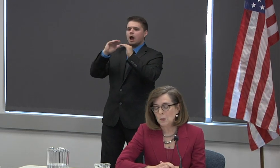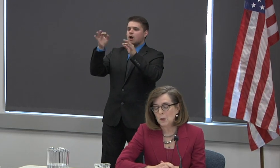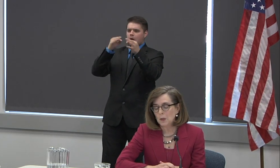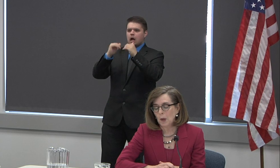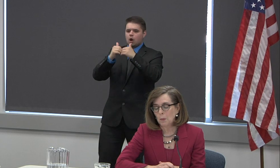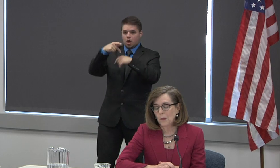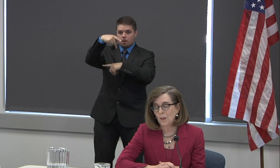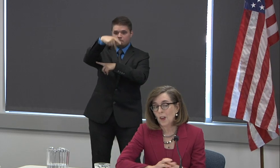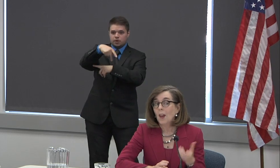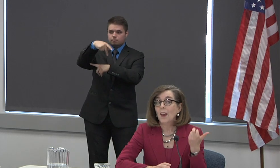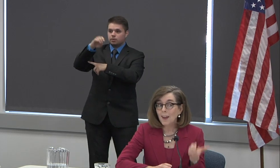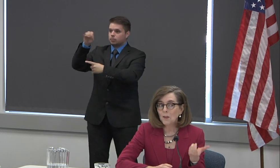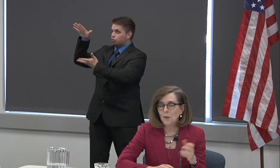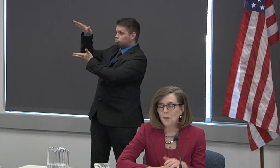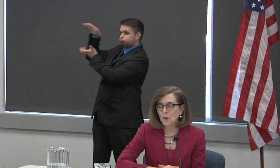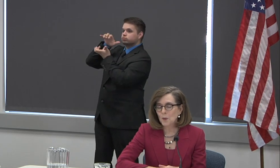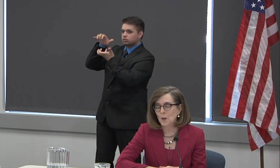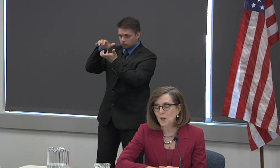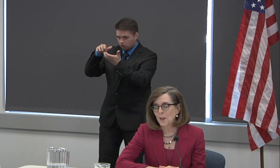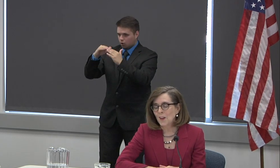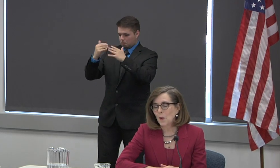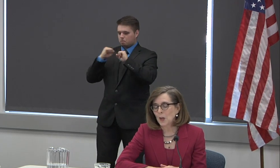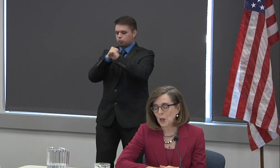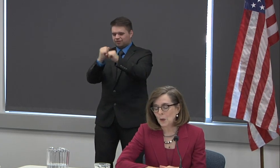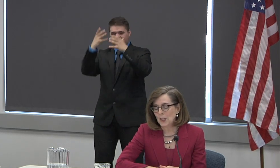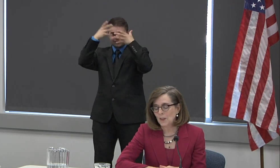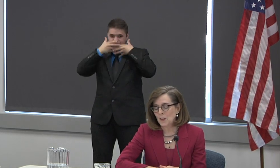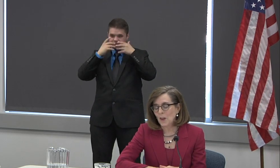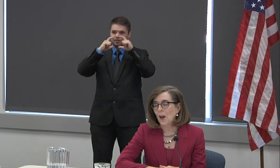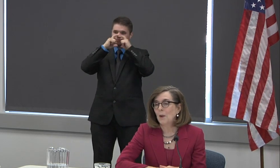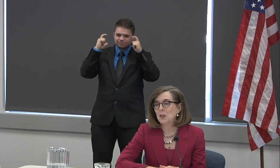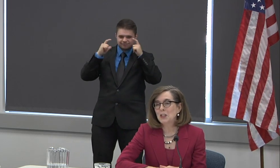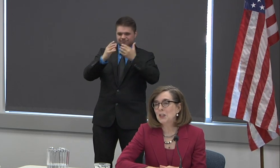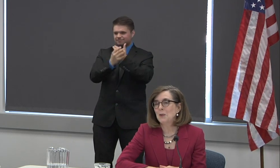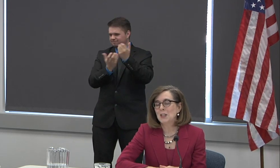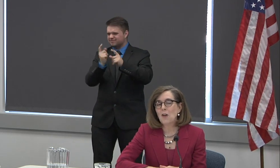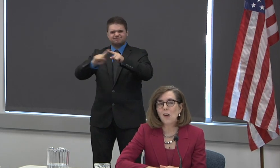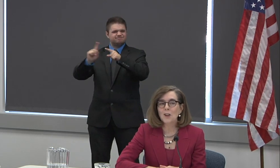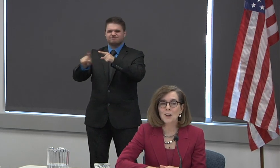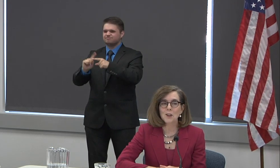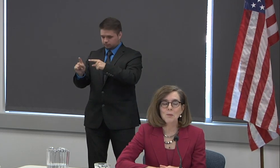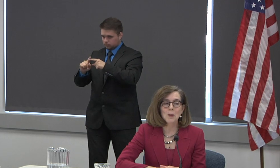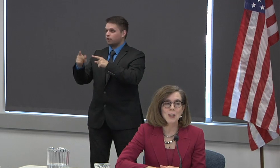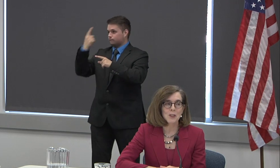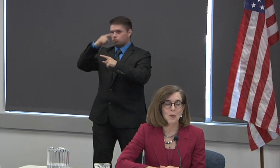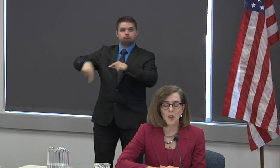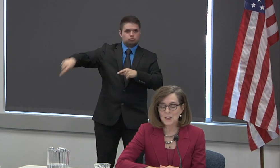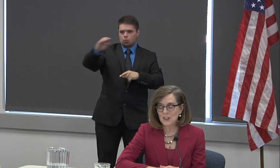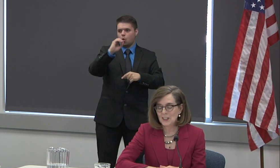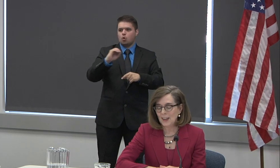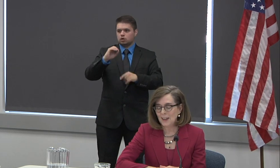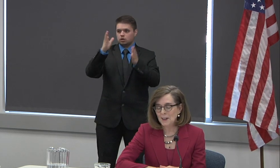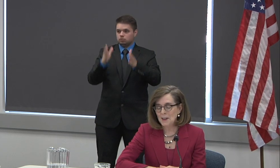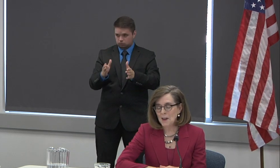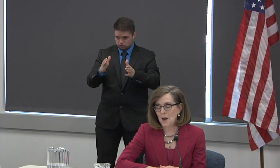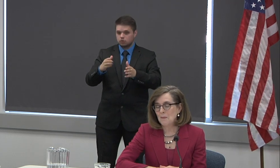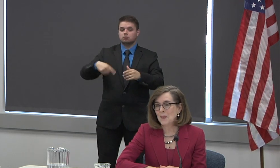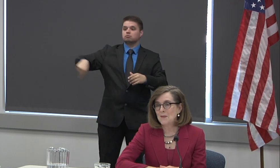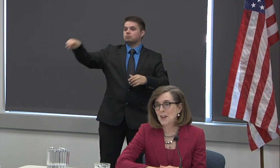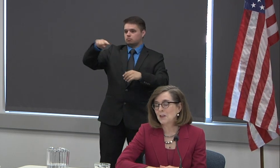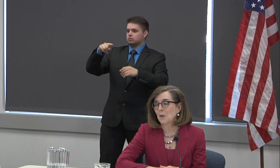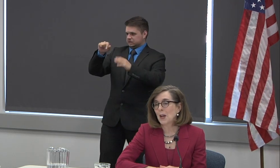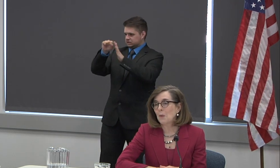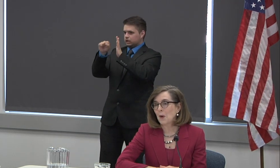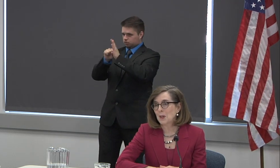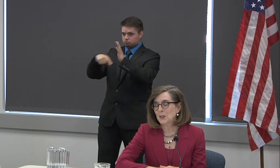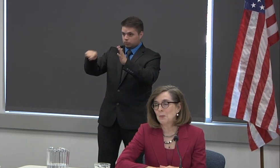community members. And for vulnerable Oregonians, I'm continuing to call on our communities across the state. They've done